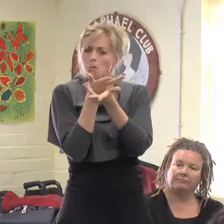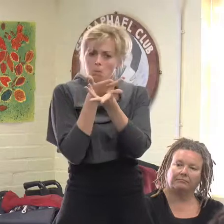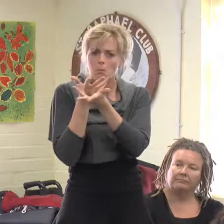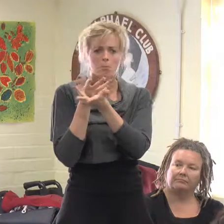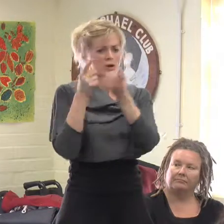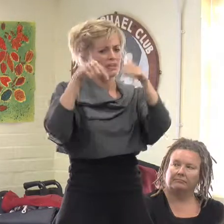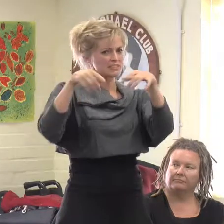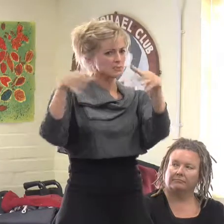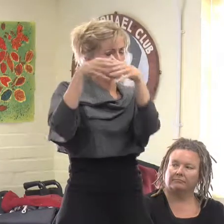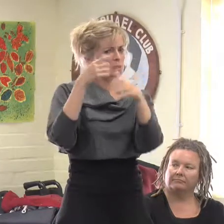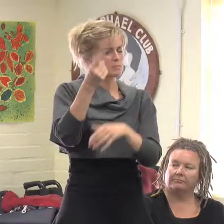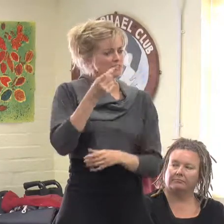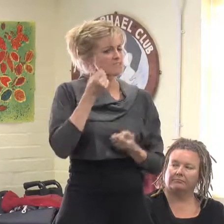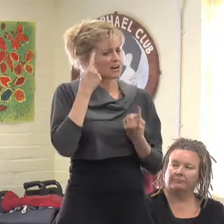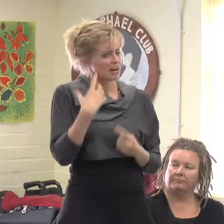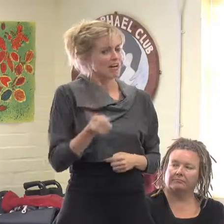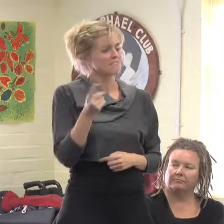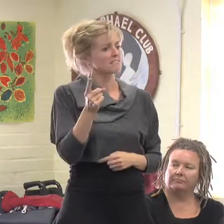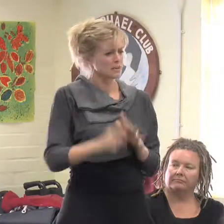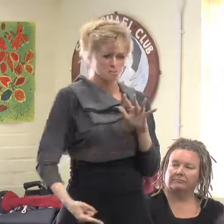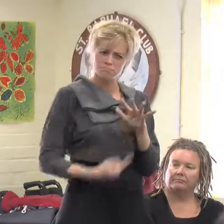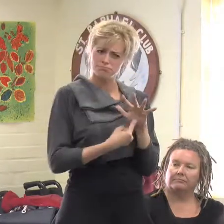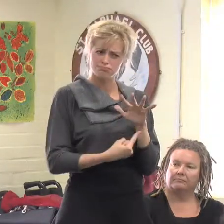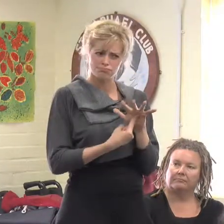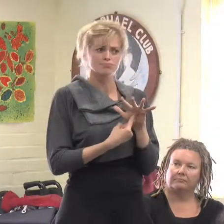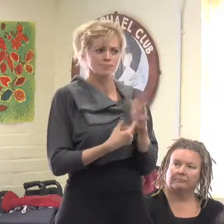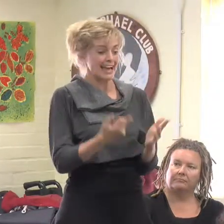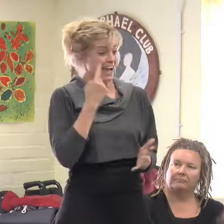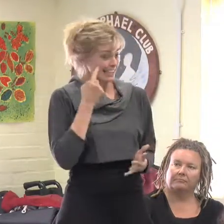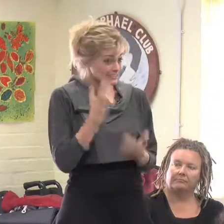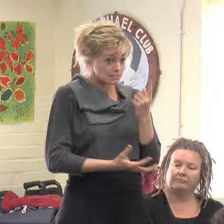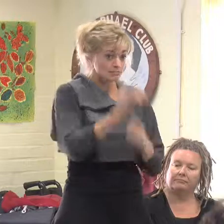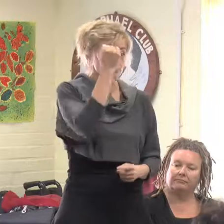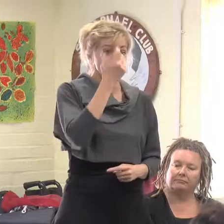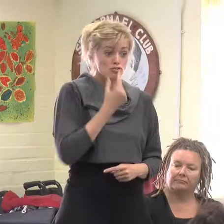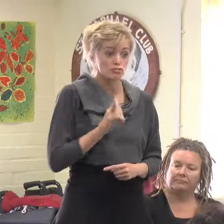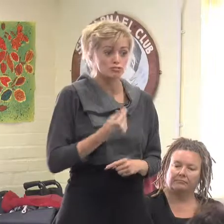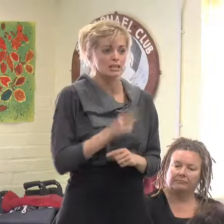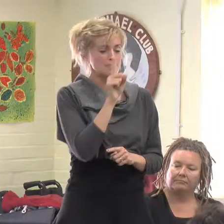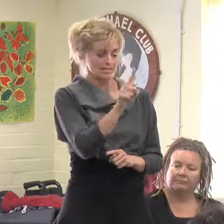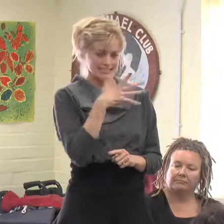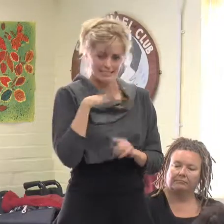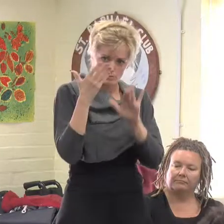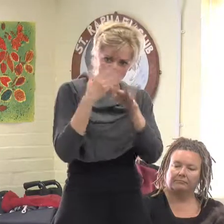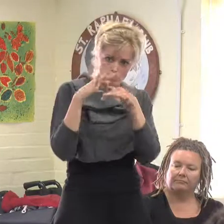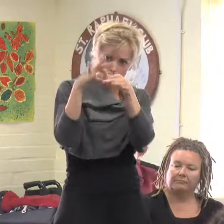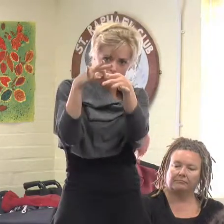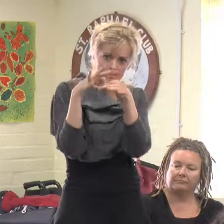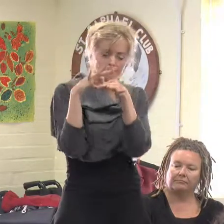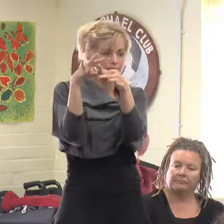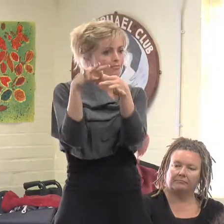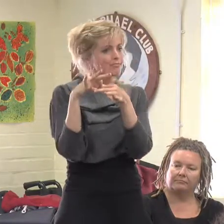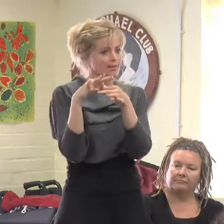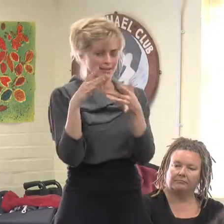organisation are so important and are actually very easily achievable. We just have to put our heads together and